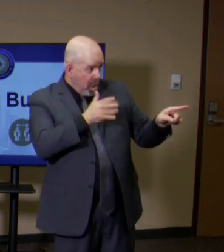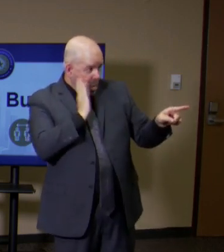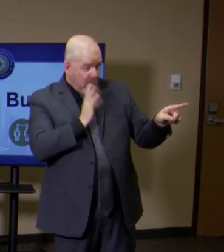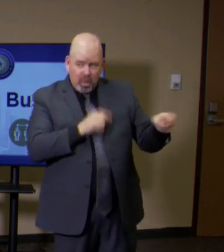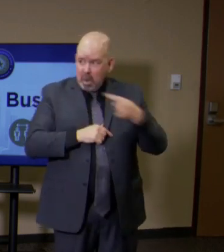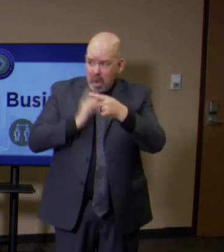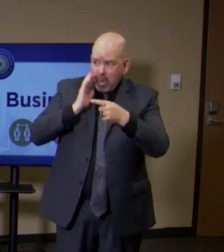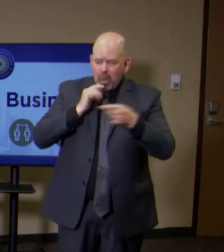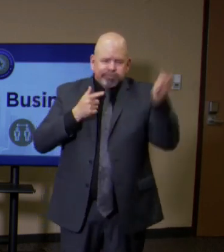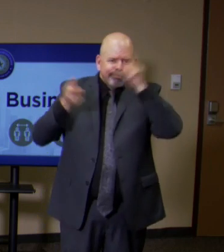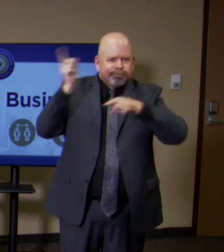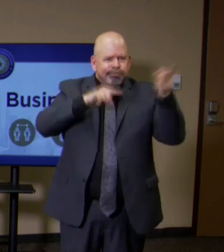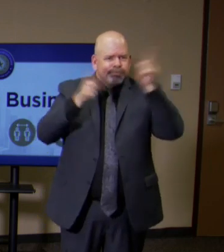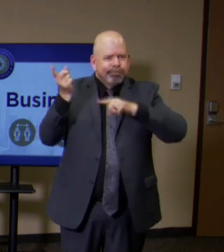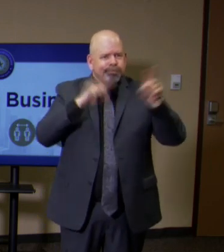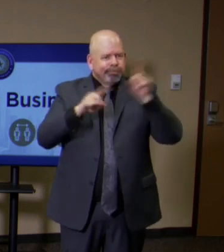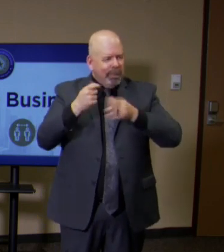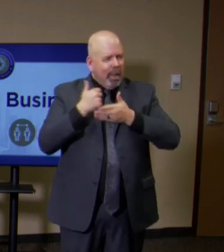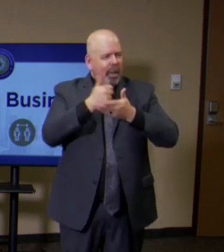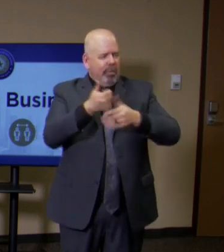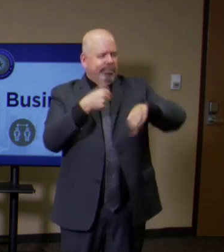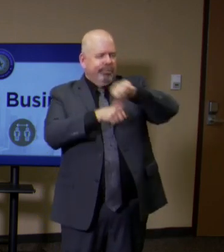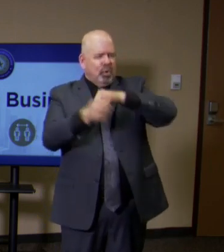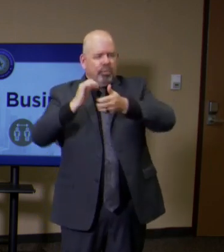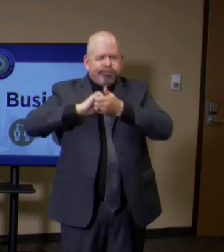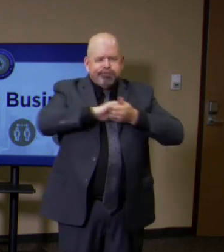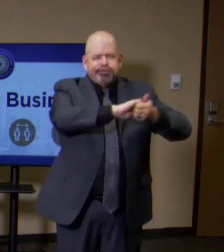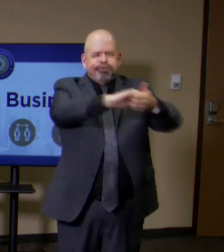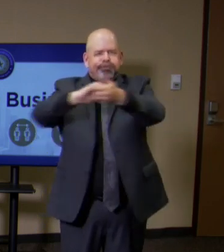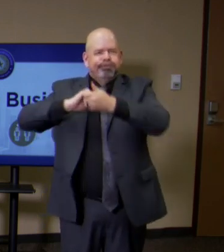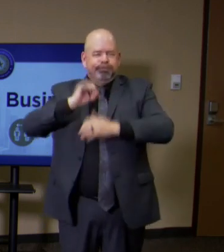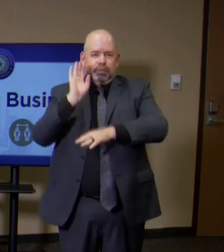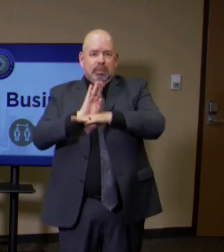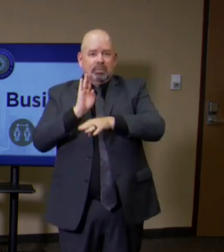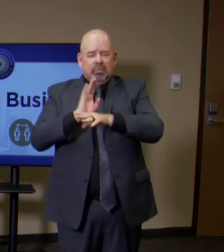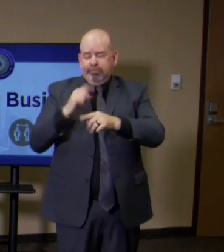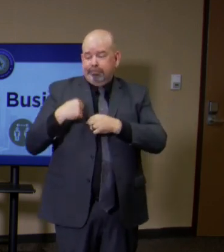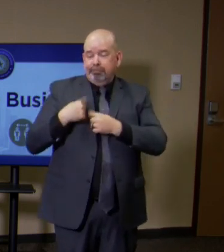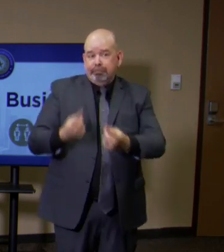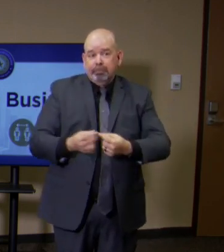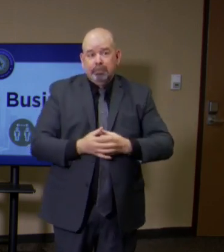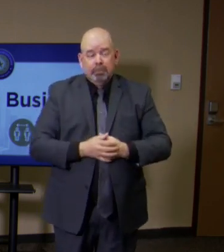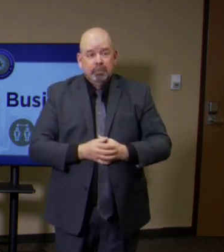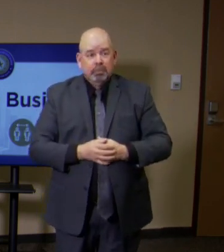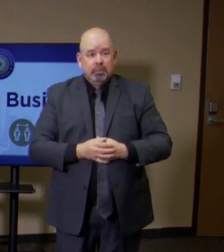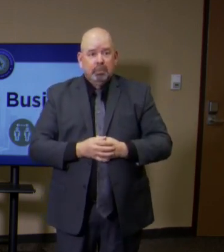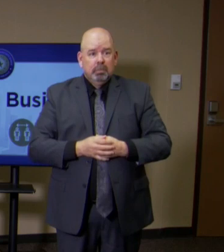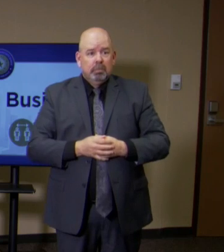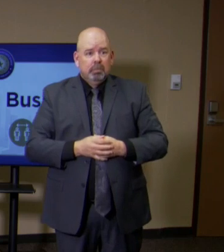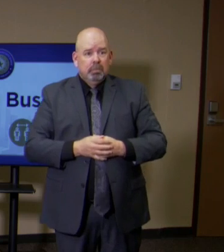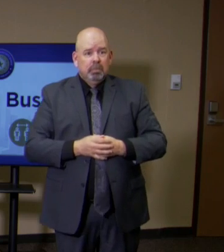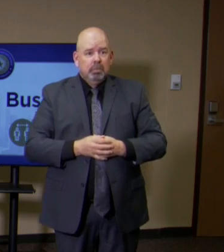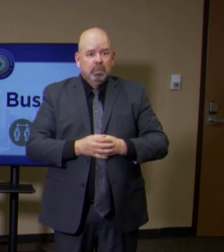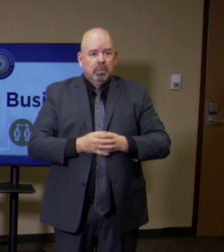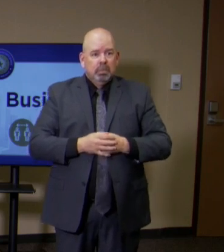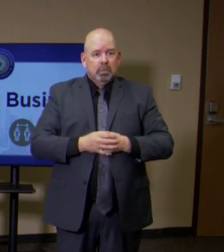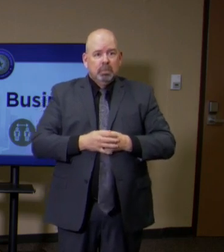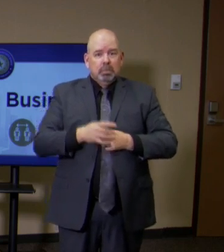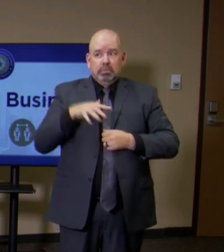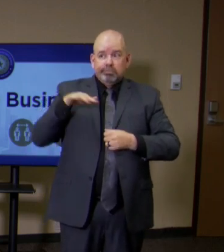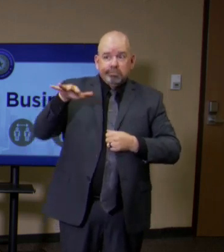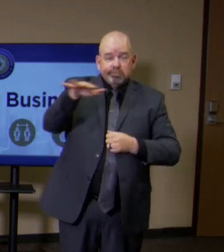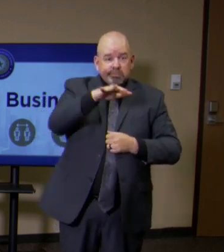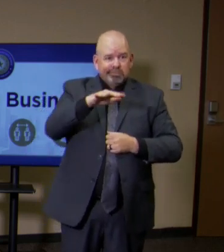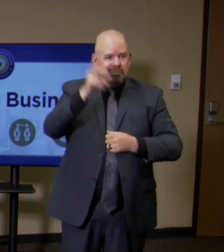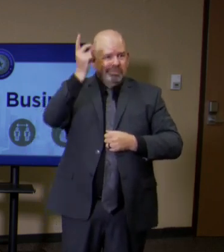make things safe. I may have mentioned this, but we are the only metro area that the Texas retailers and I can find, and we're